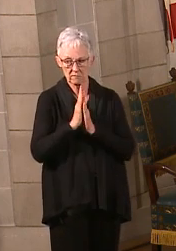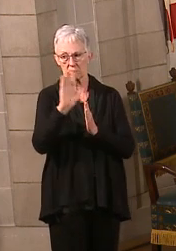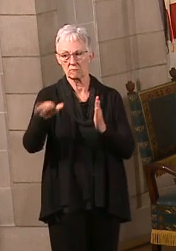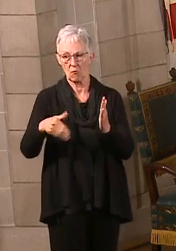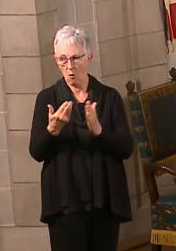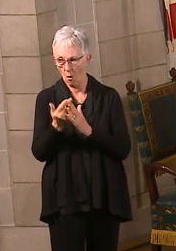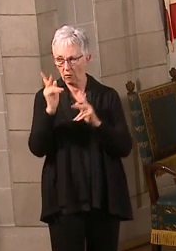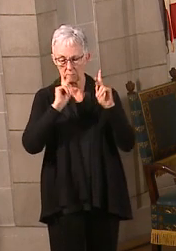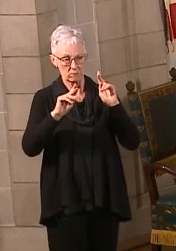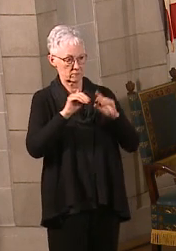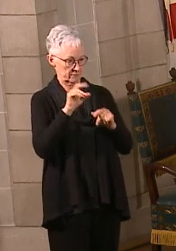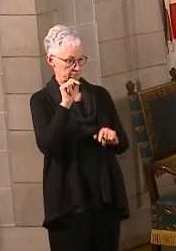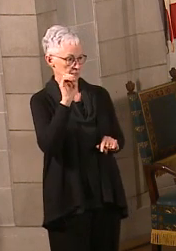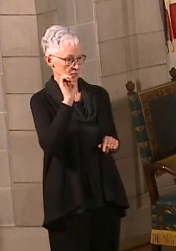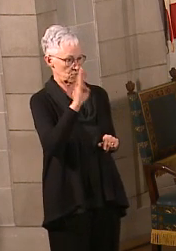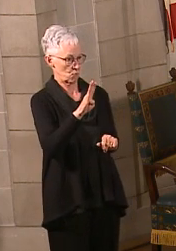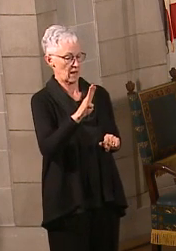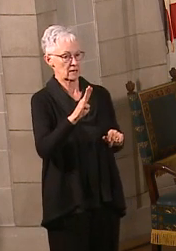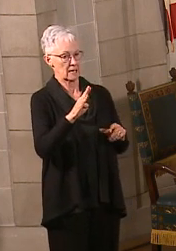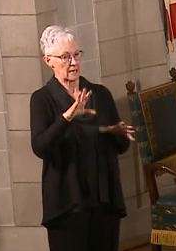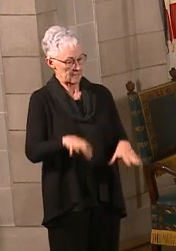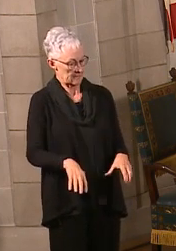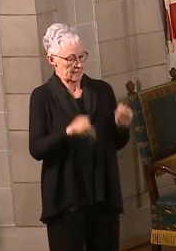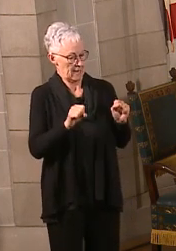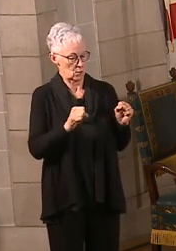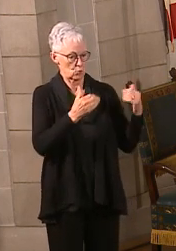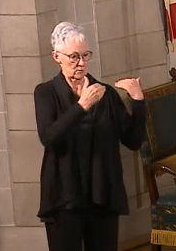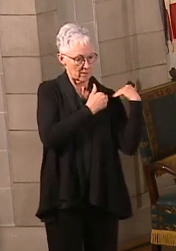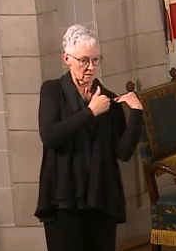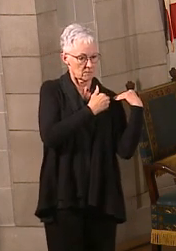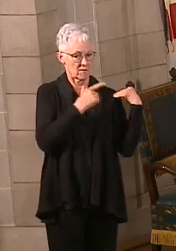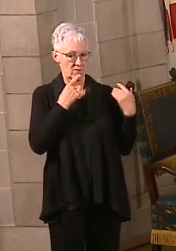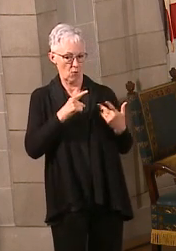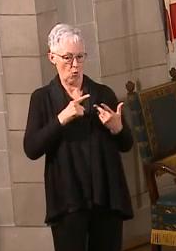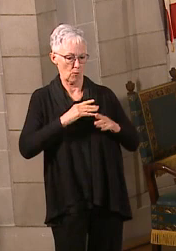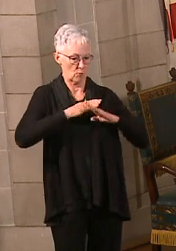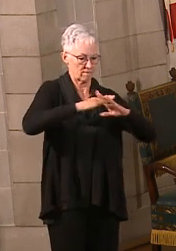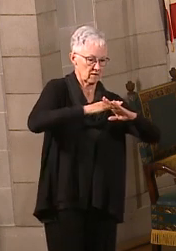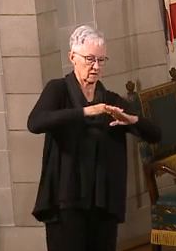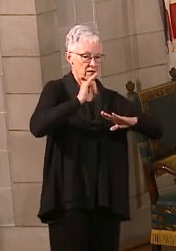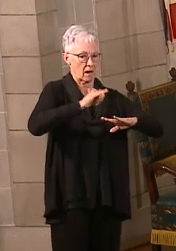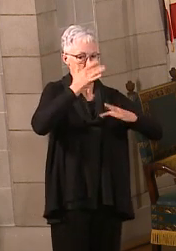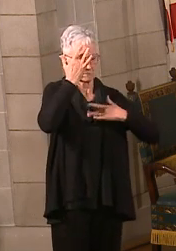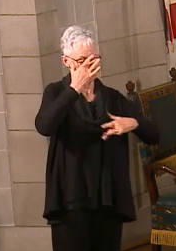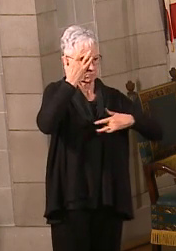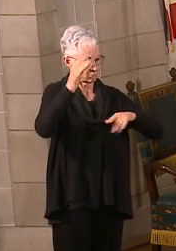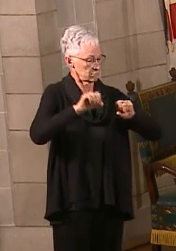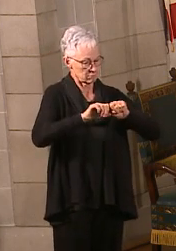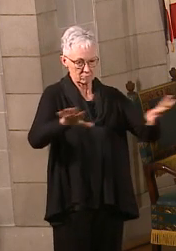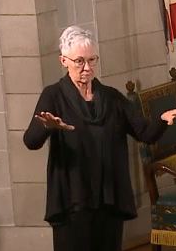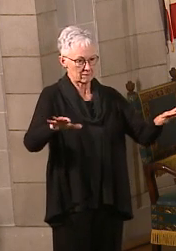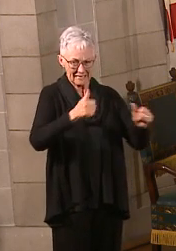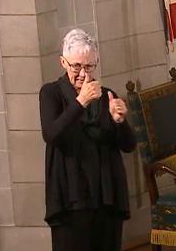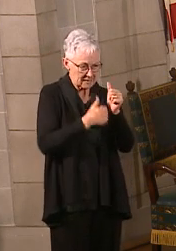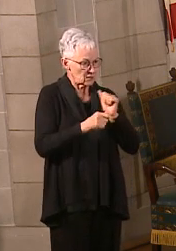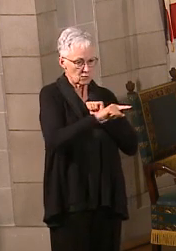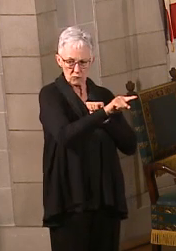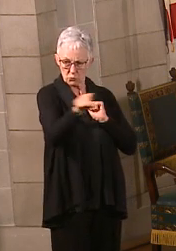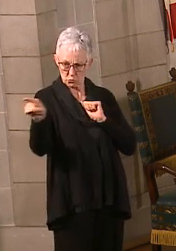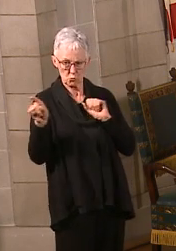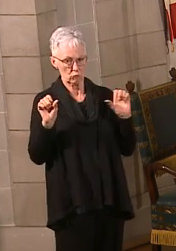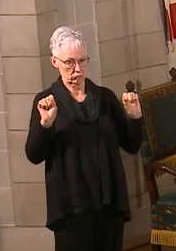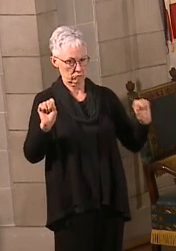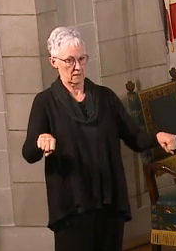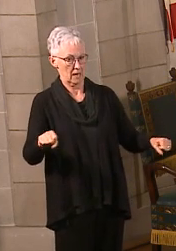of. Every Nebraskan has the ability to help us slow the spread of the virus here in Nebraska. Every Nebraskan can be part of this fight. And we're